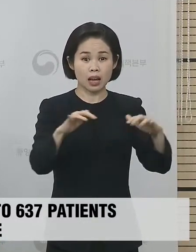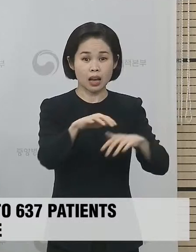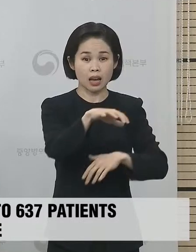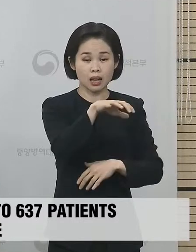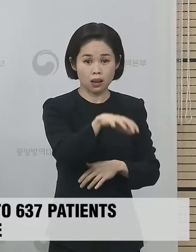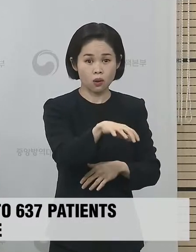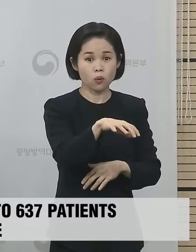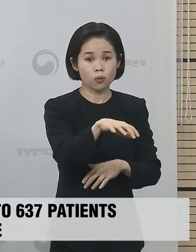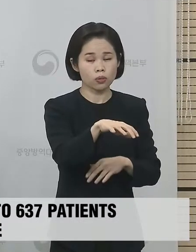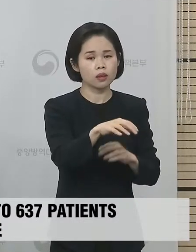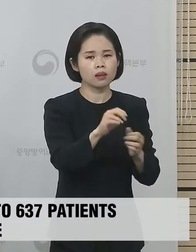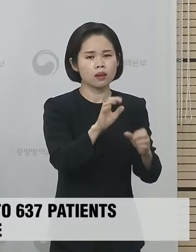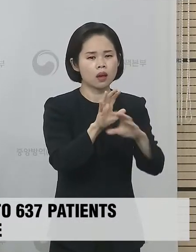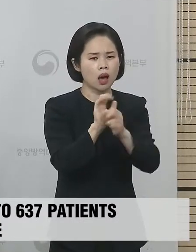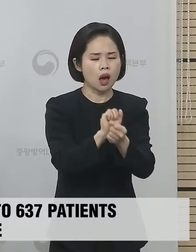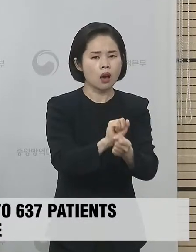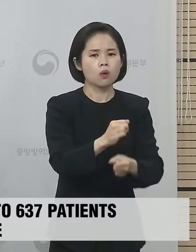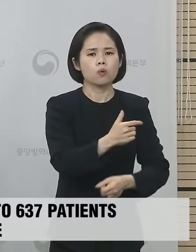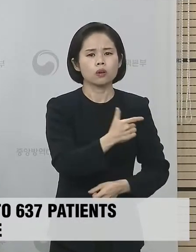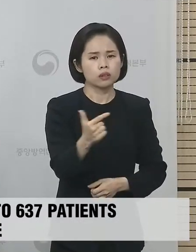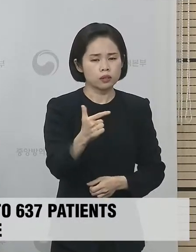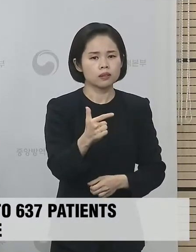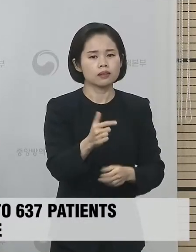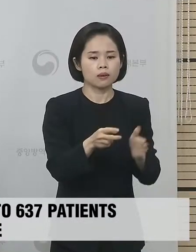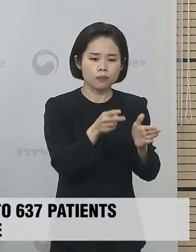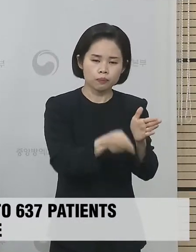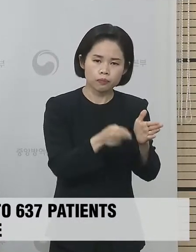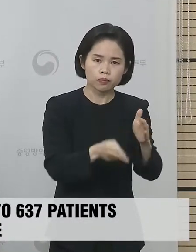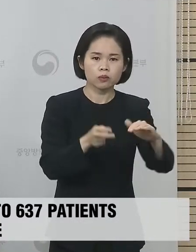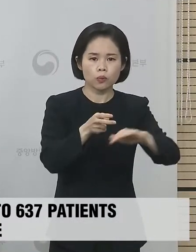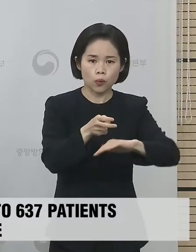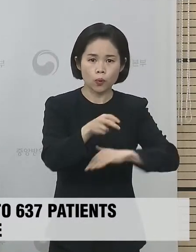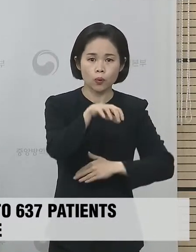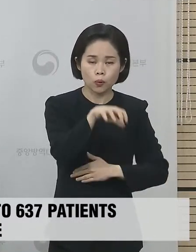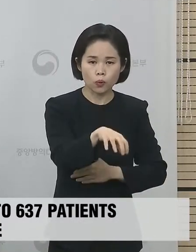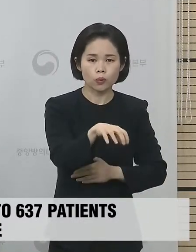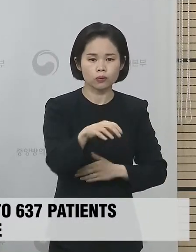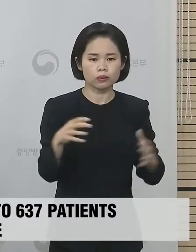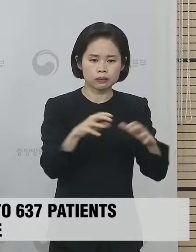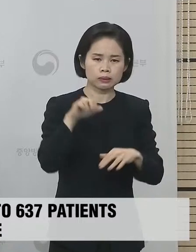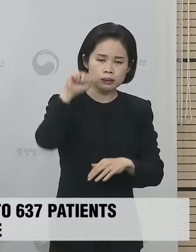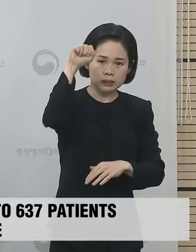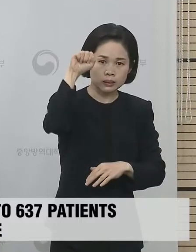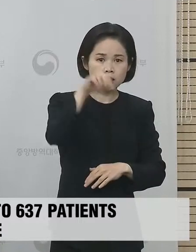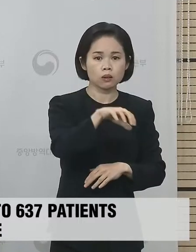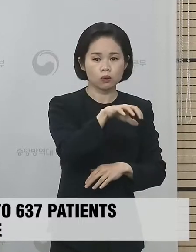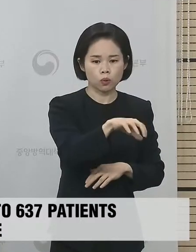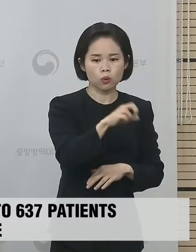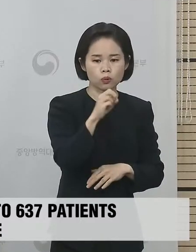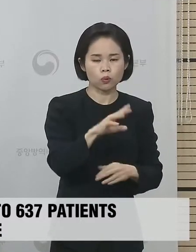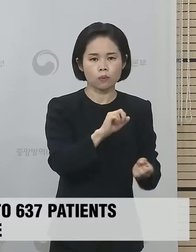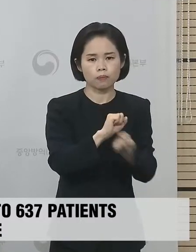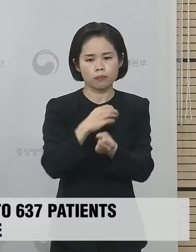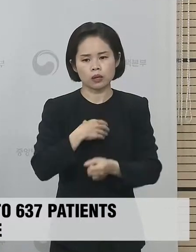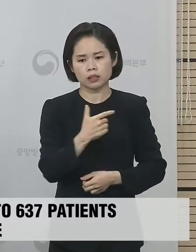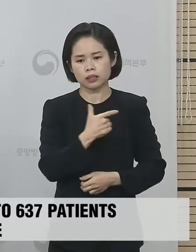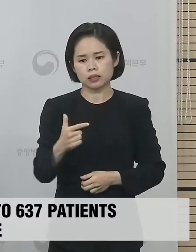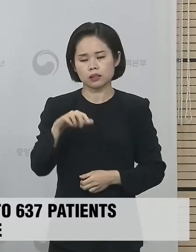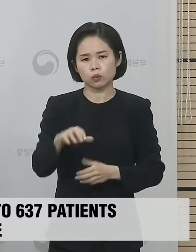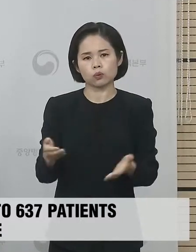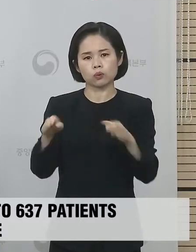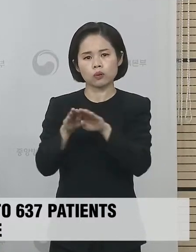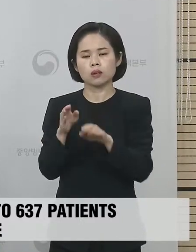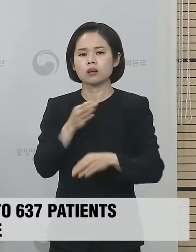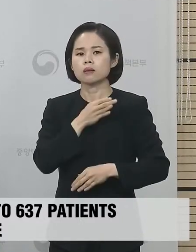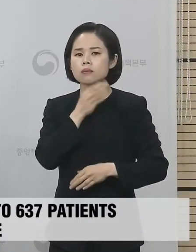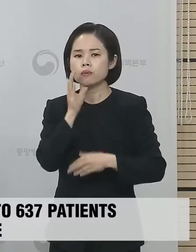practices. And as for the public transportation and demonstrations, and also